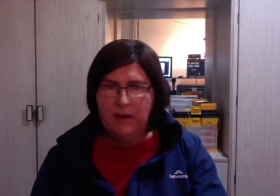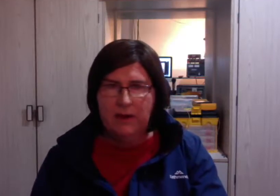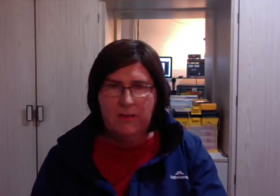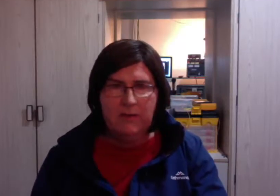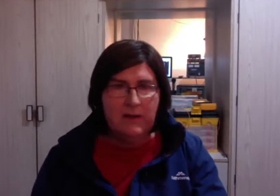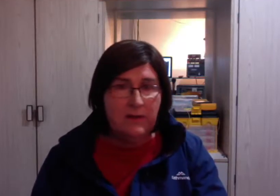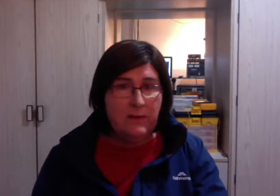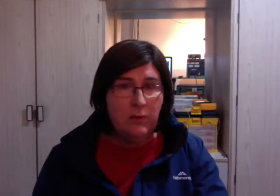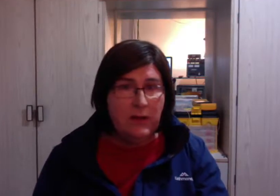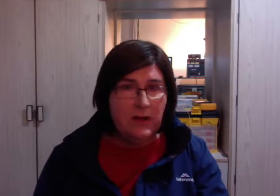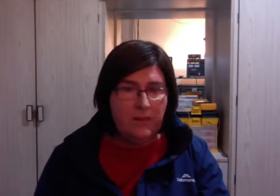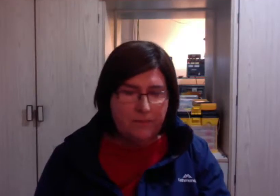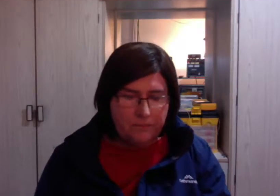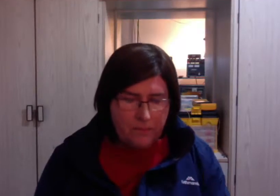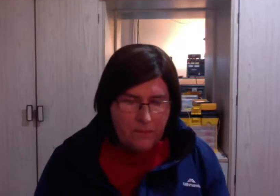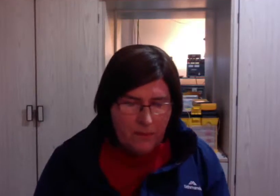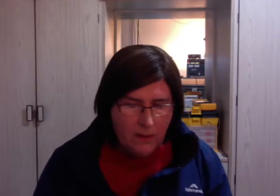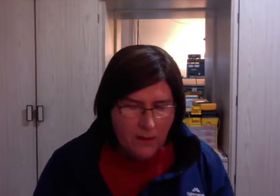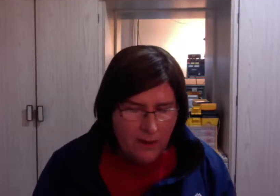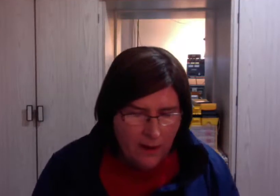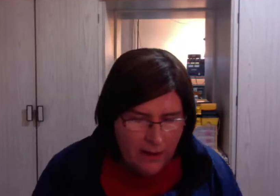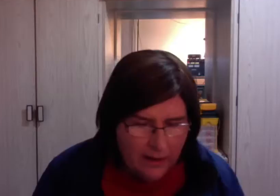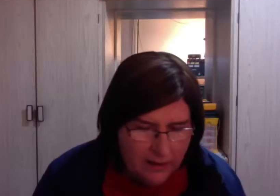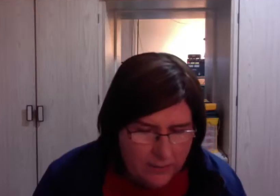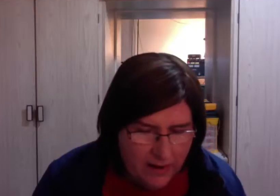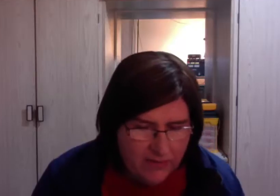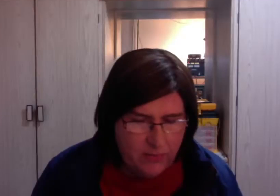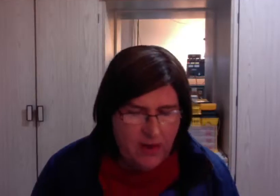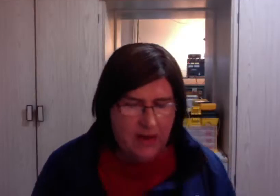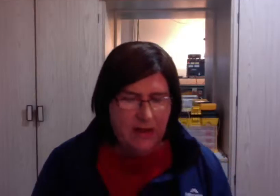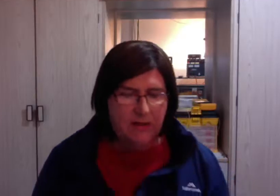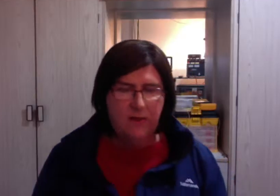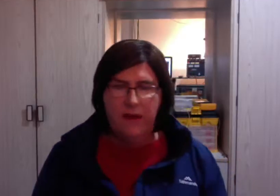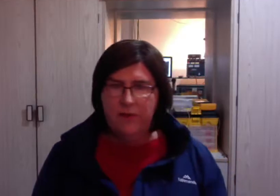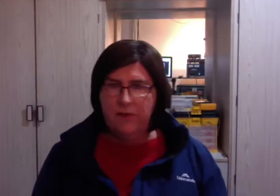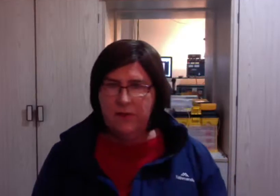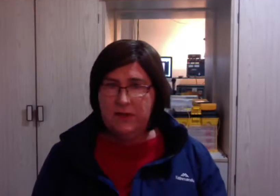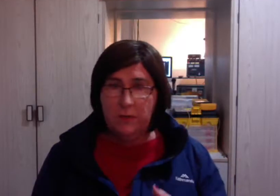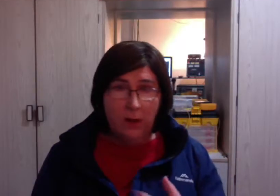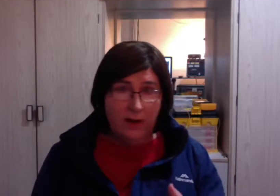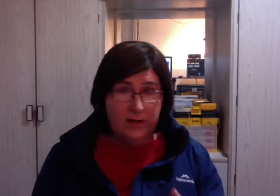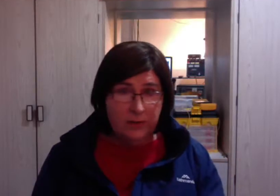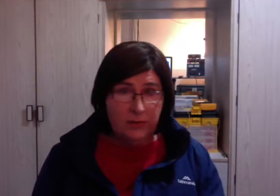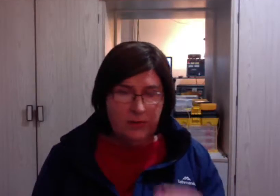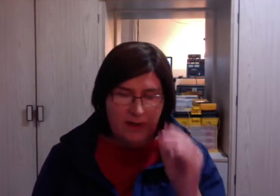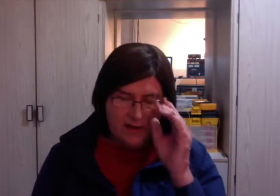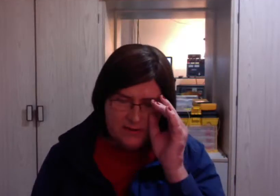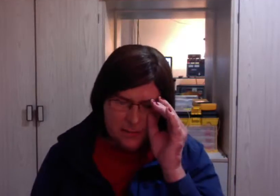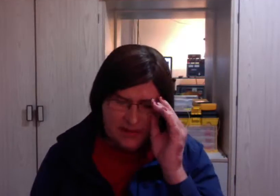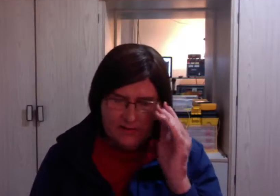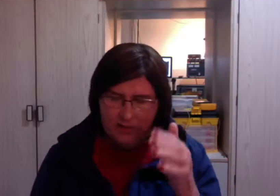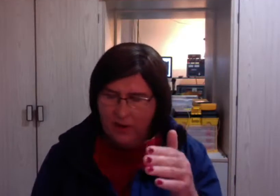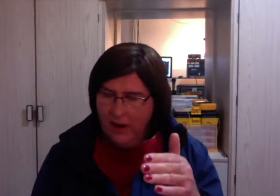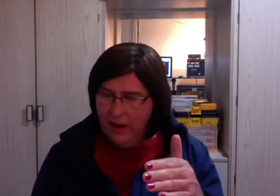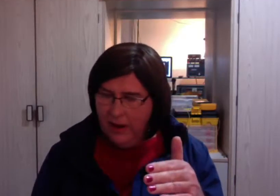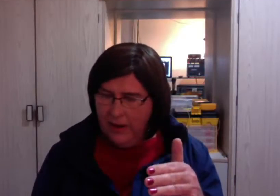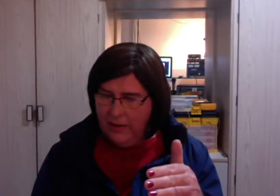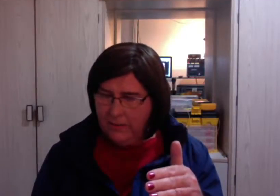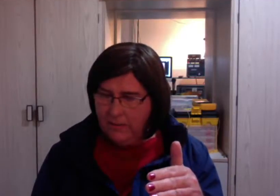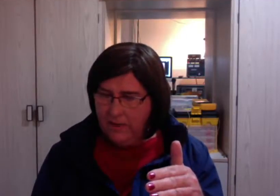name of Lindsay Bookie, who passed away in 2013 while our tour was at his place. I